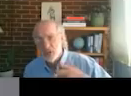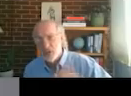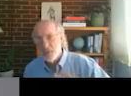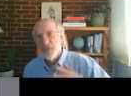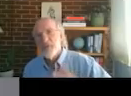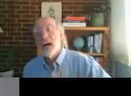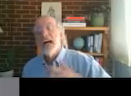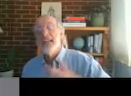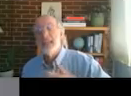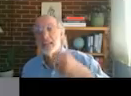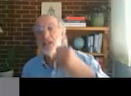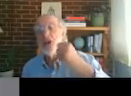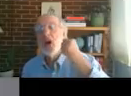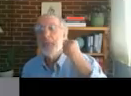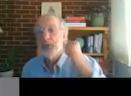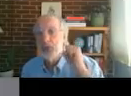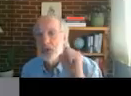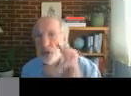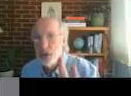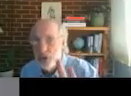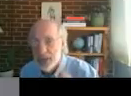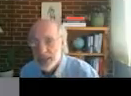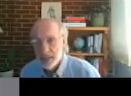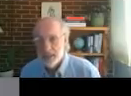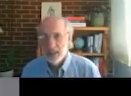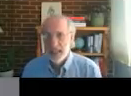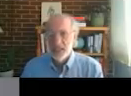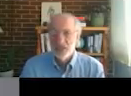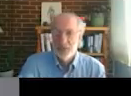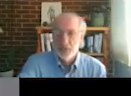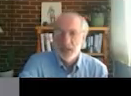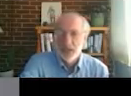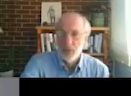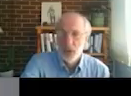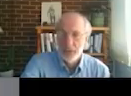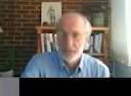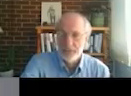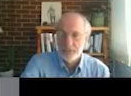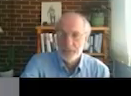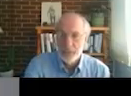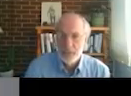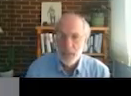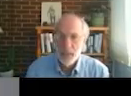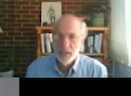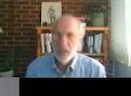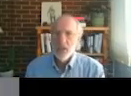of adults providing the opportunity to ask for what they want.